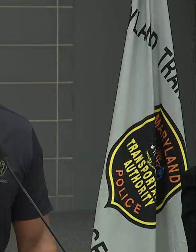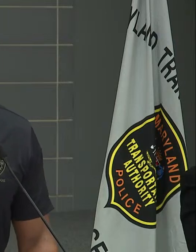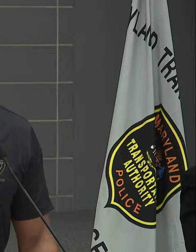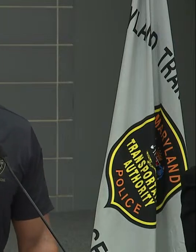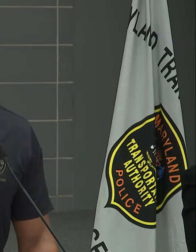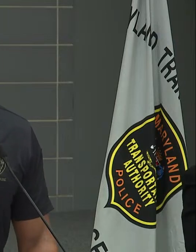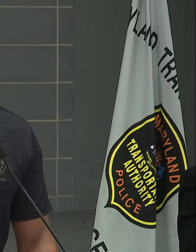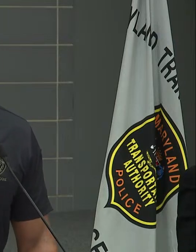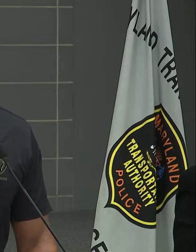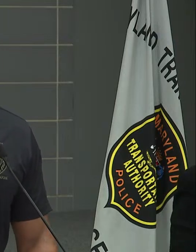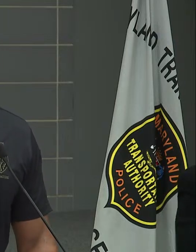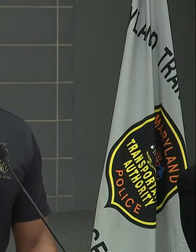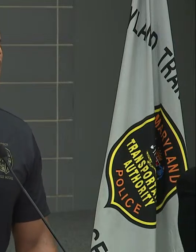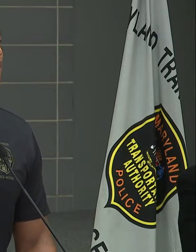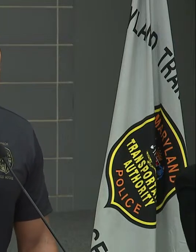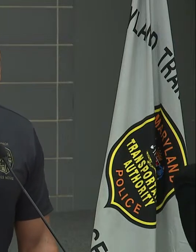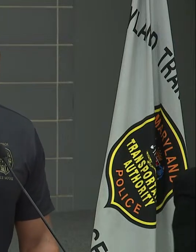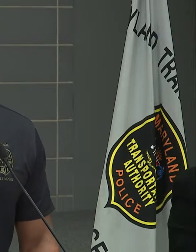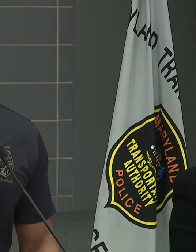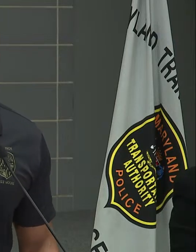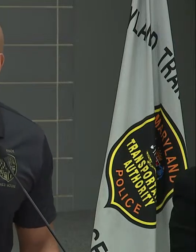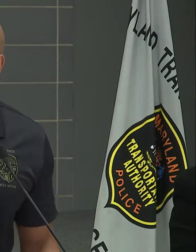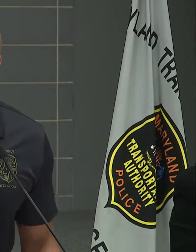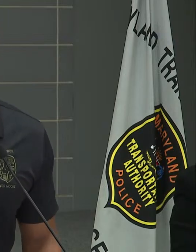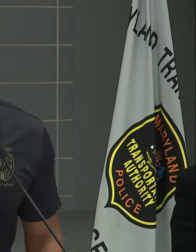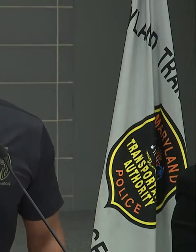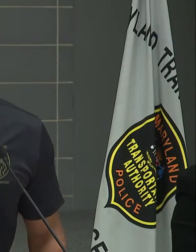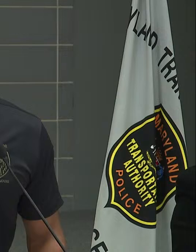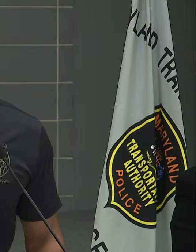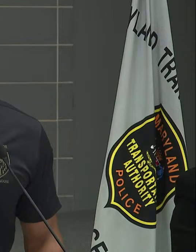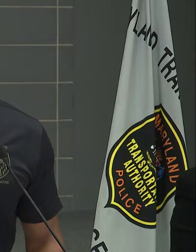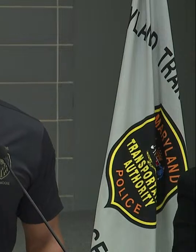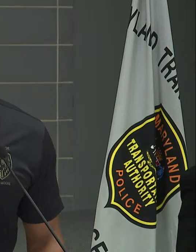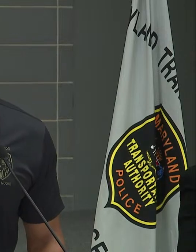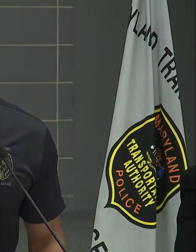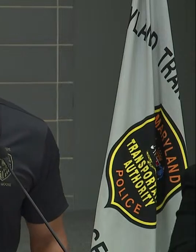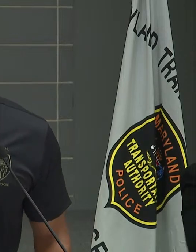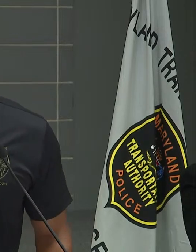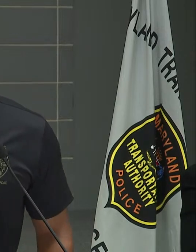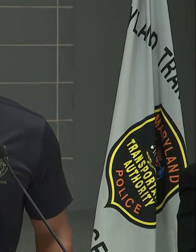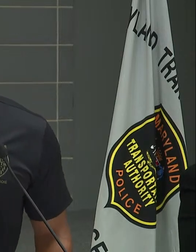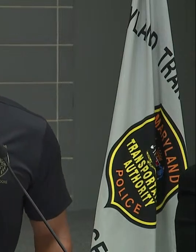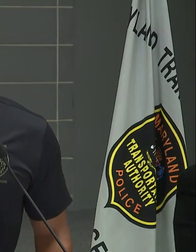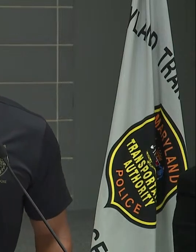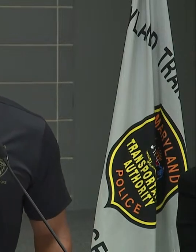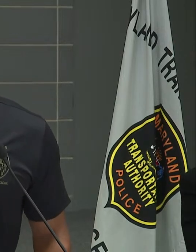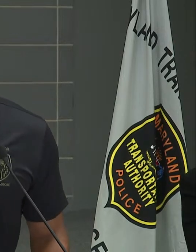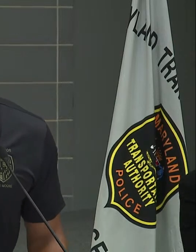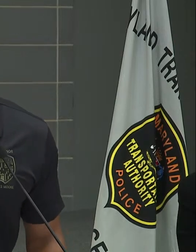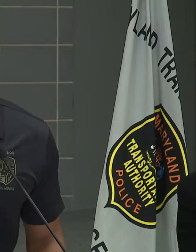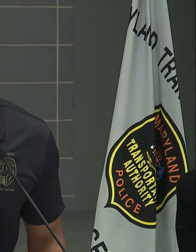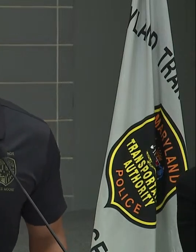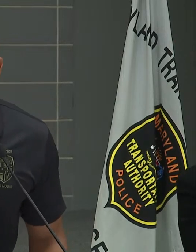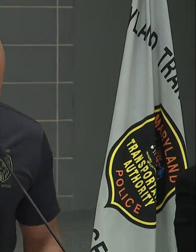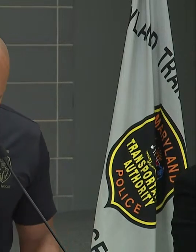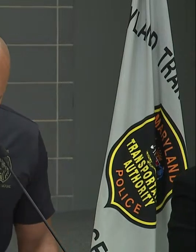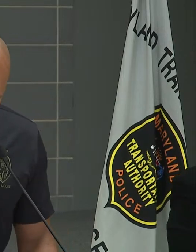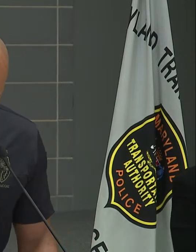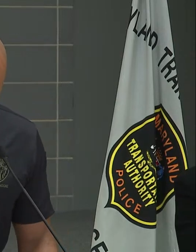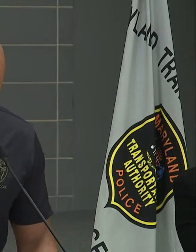Olszewski, and all of our partners who are here today. We just want to say thank you for continuing to